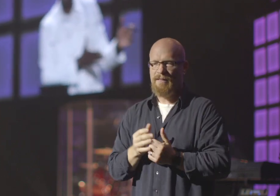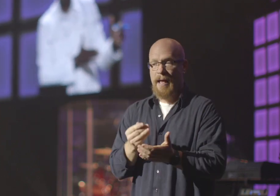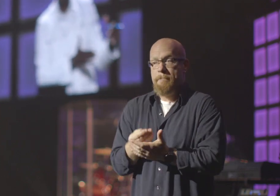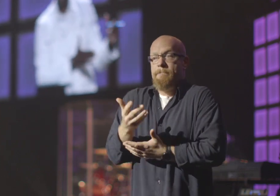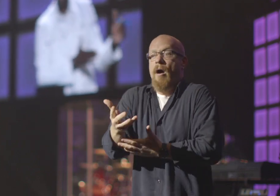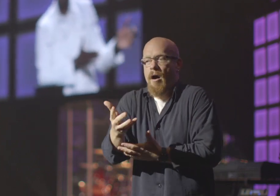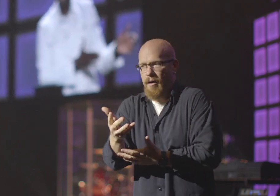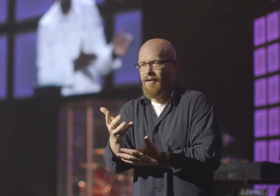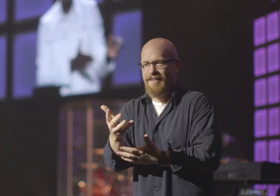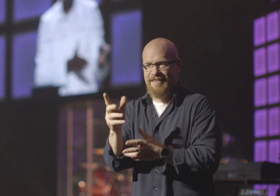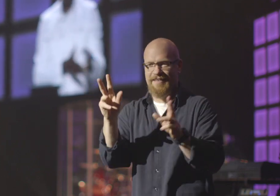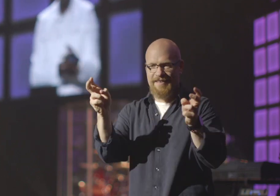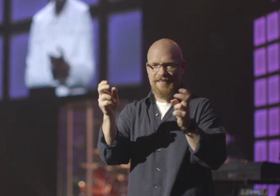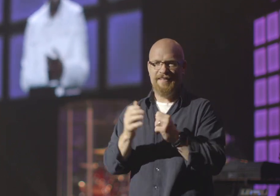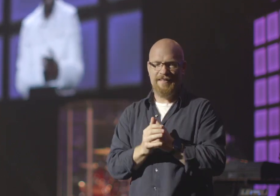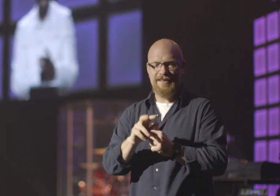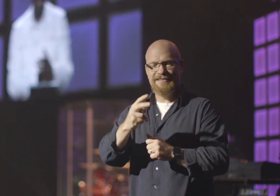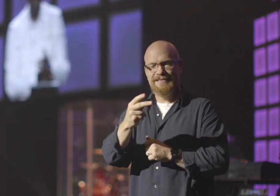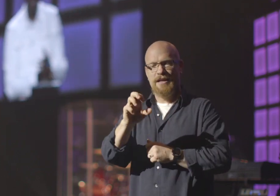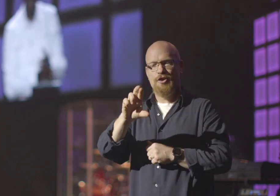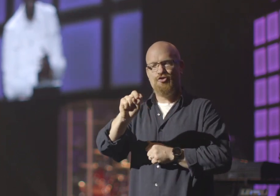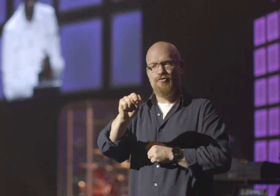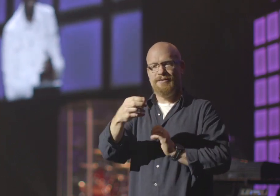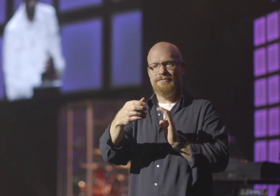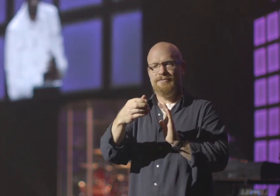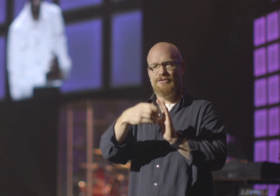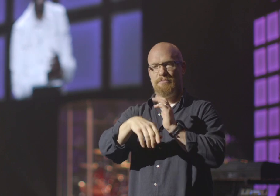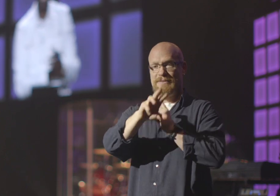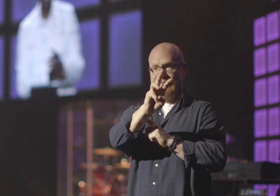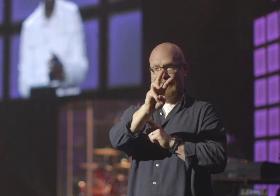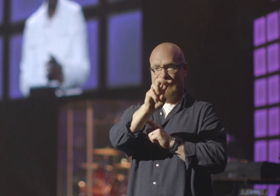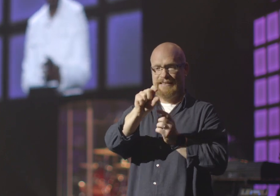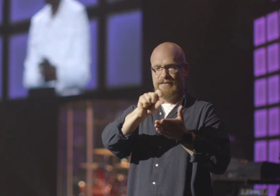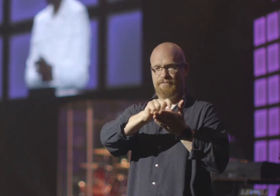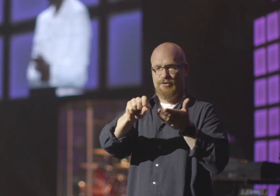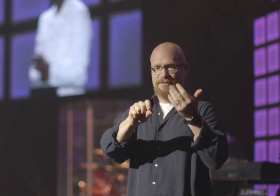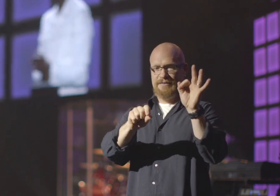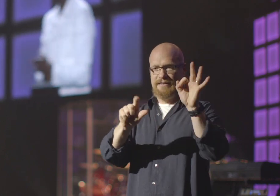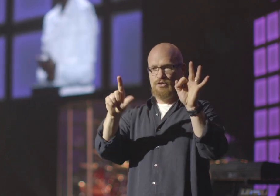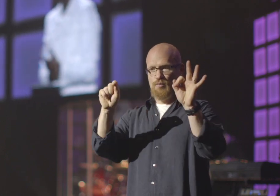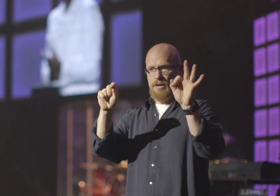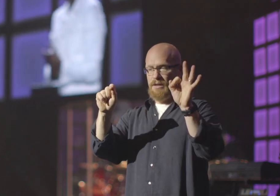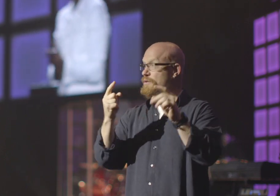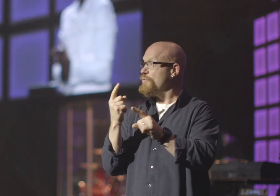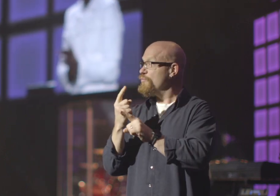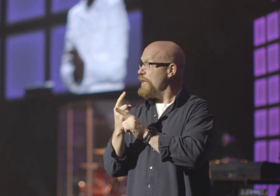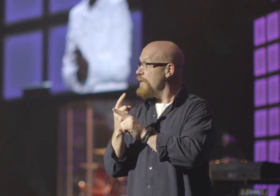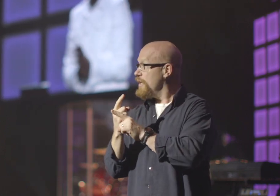this again, 2 Corinthians chapter 6, verses 19 and 20, is that it?